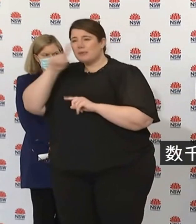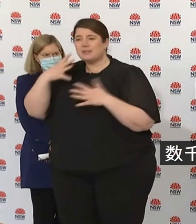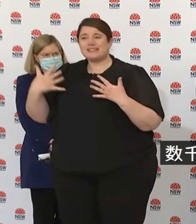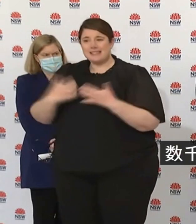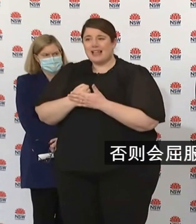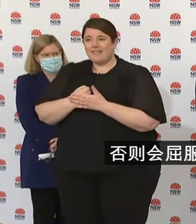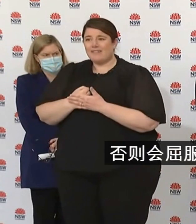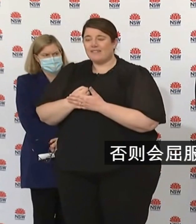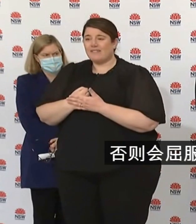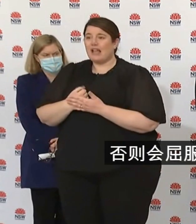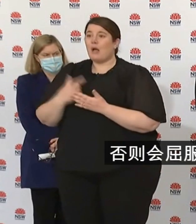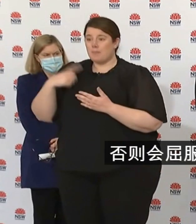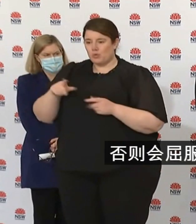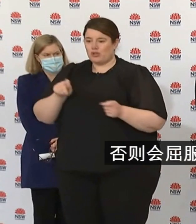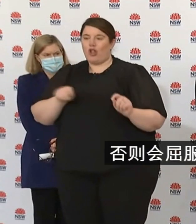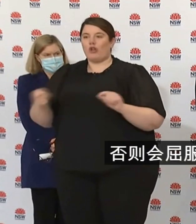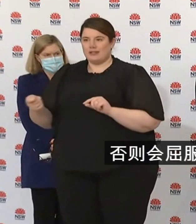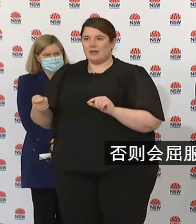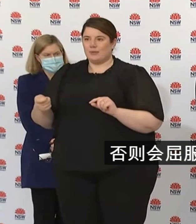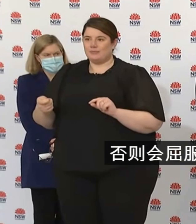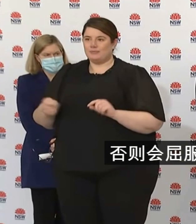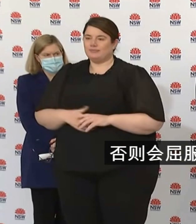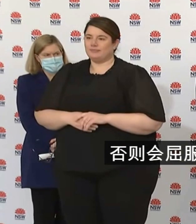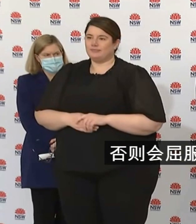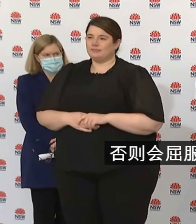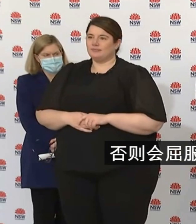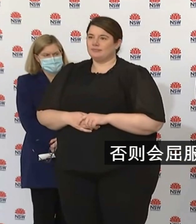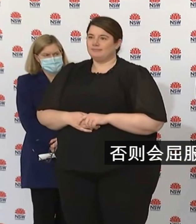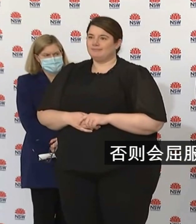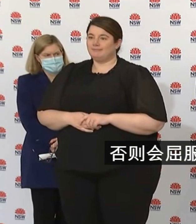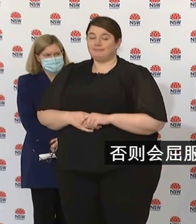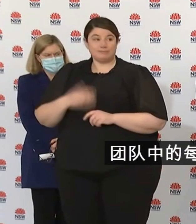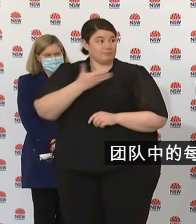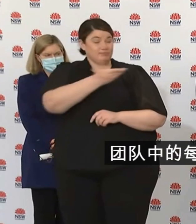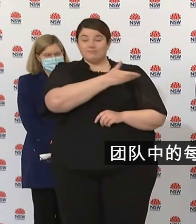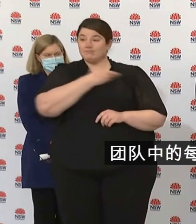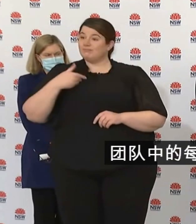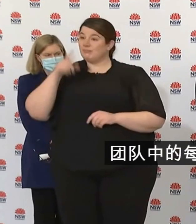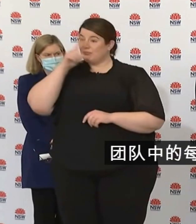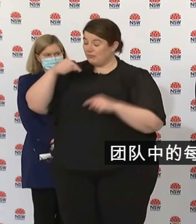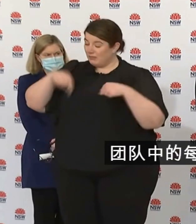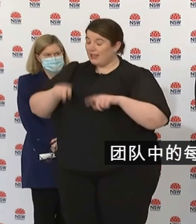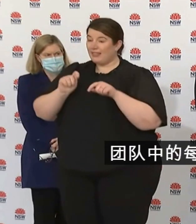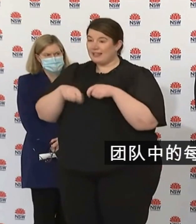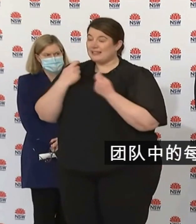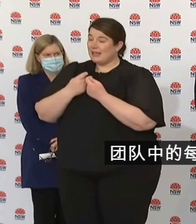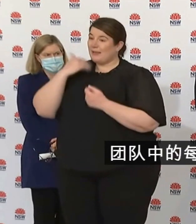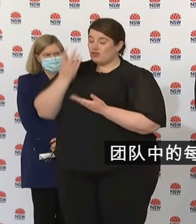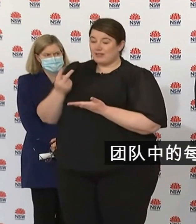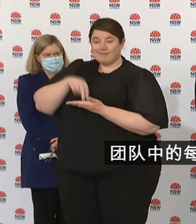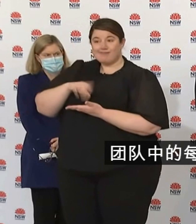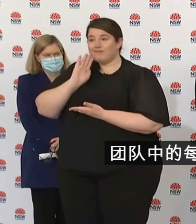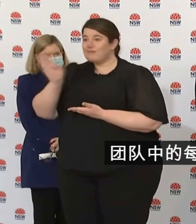thousands of people healthy, which otherwise would have succumbed. And as Dr. Chant, Minister Hazzard and myself and everybody in the team says every day,